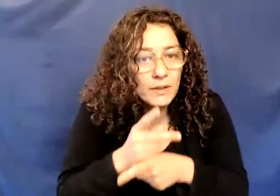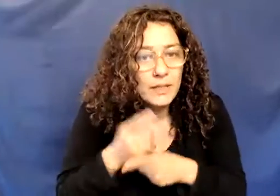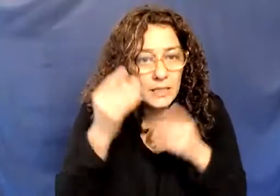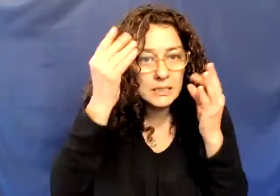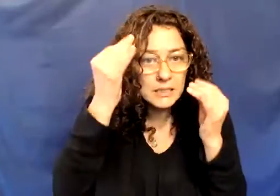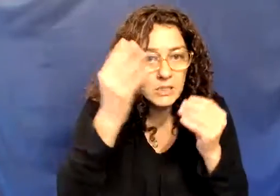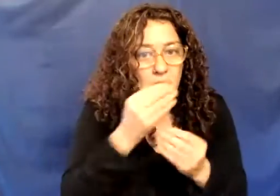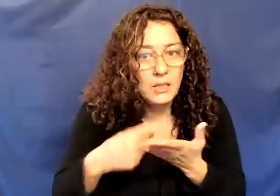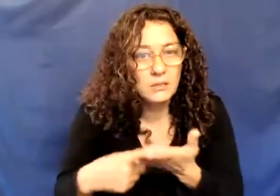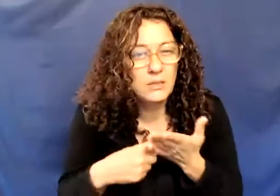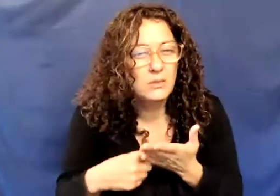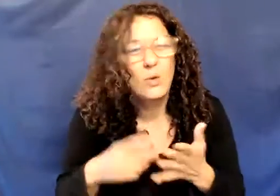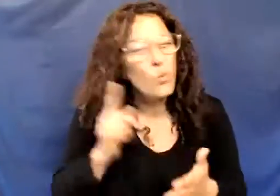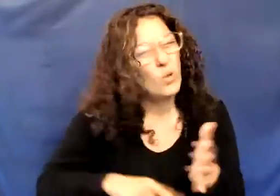What does that mean?